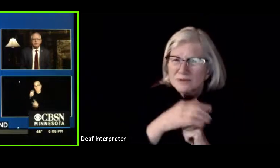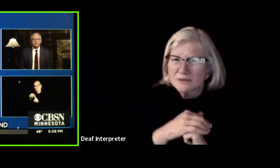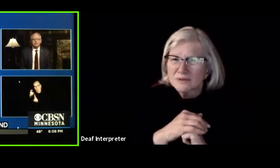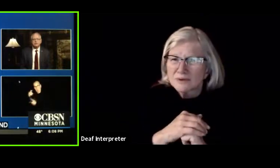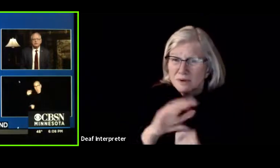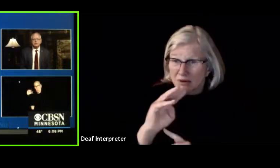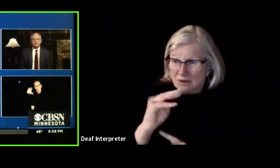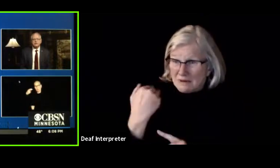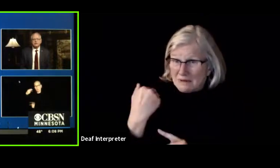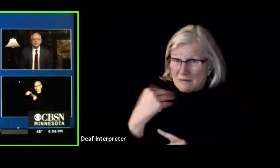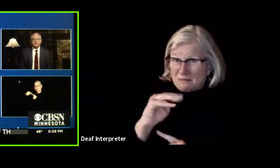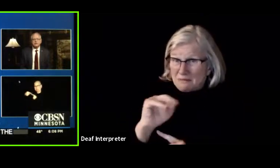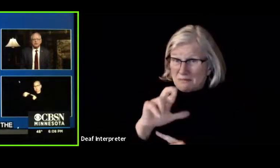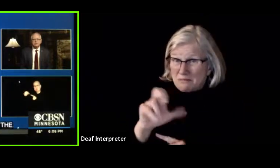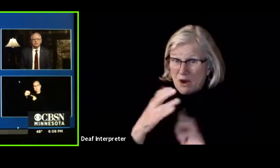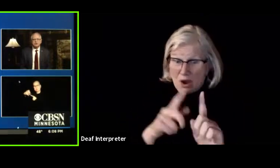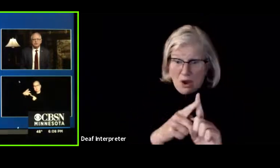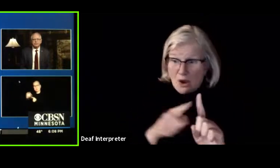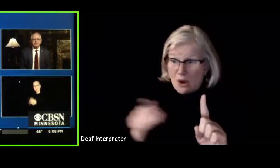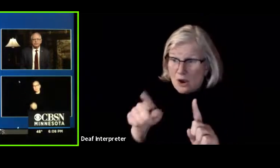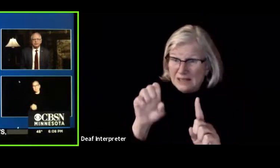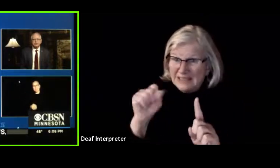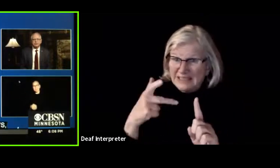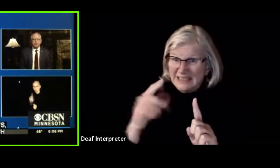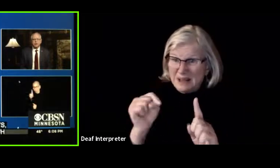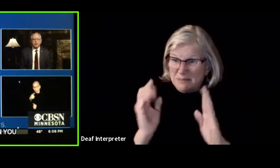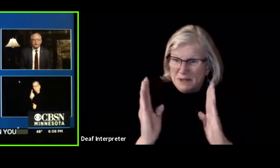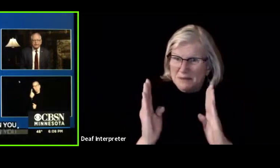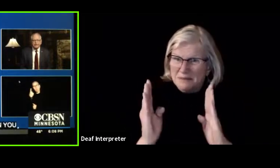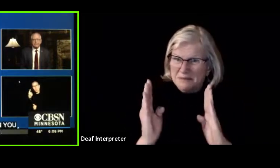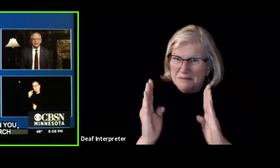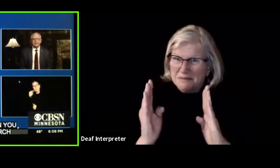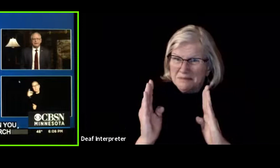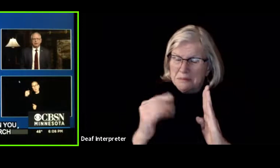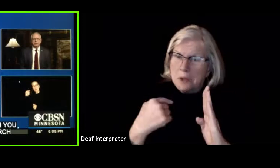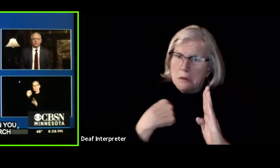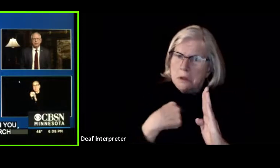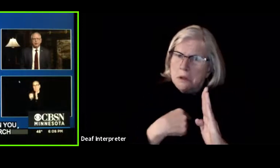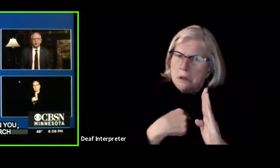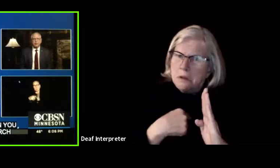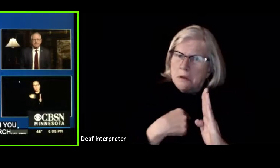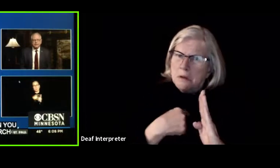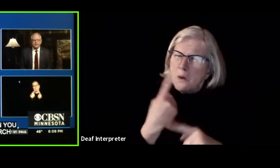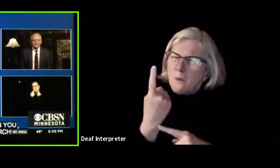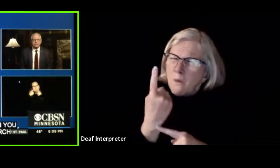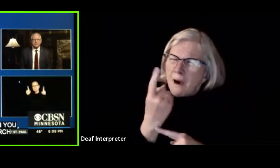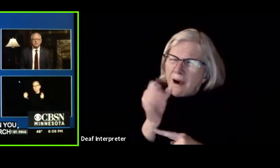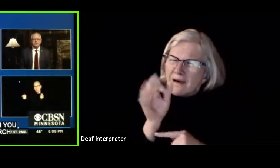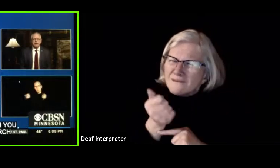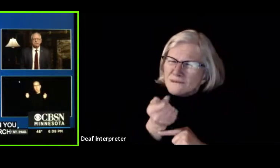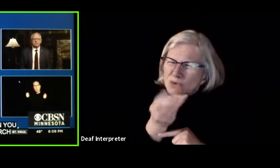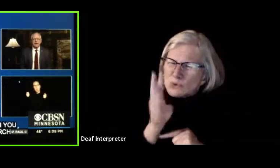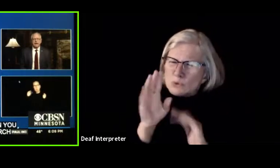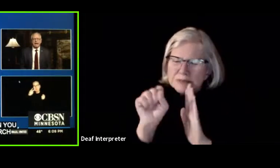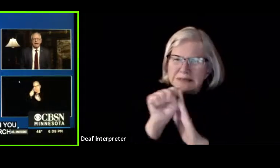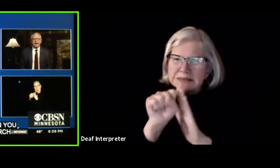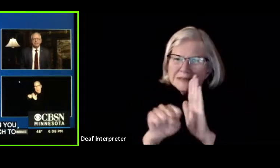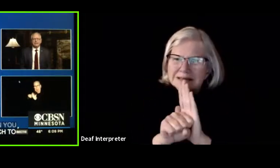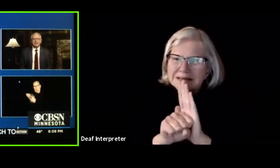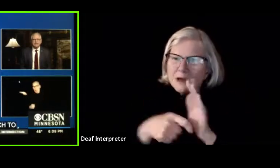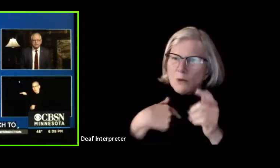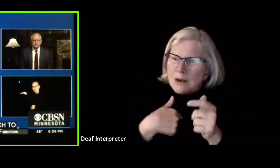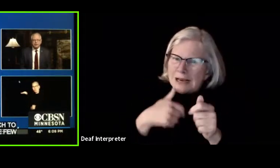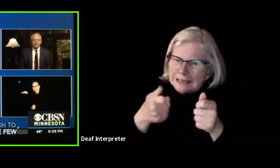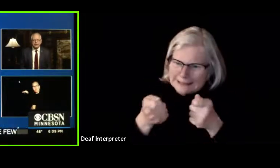one of the few states in the nation that achieved what you were able to do. We did bend the curve. We did keep the spread flat, and